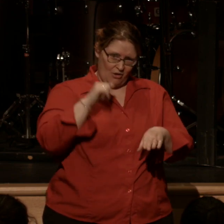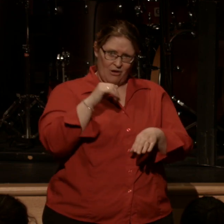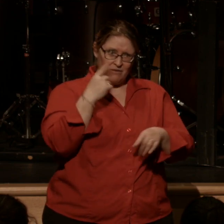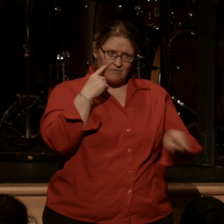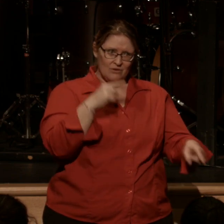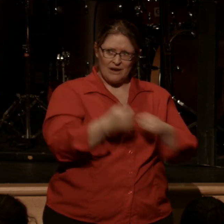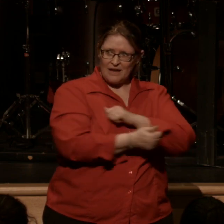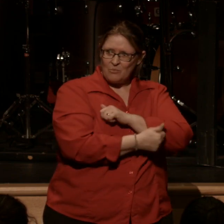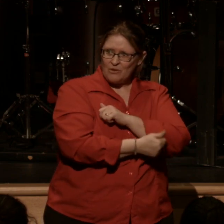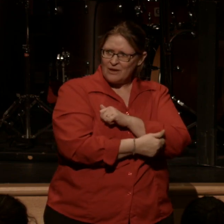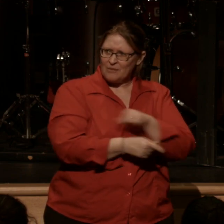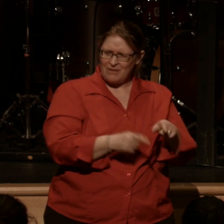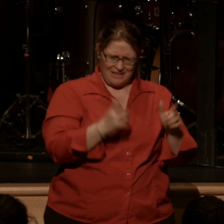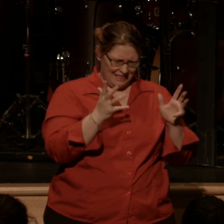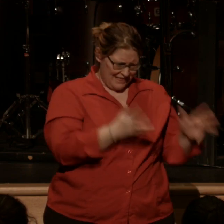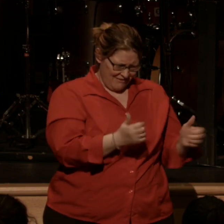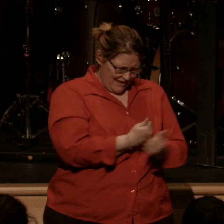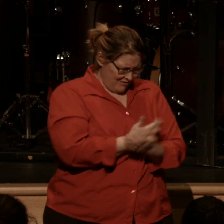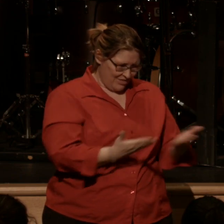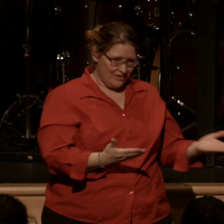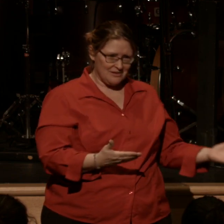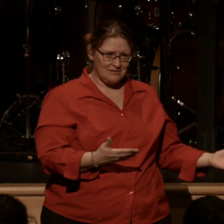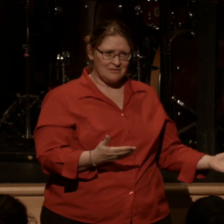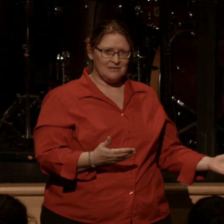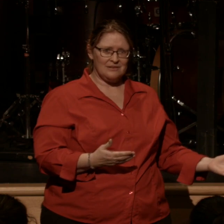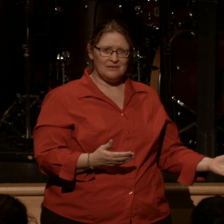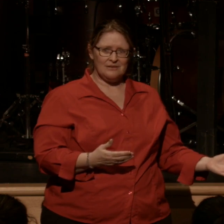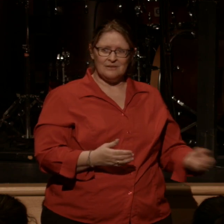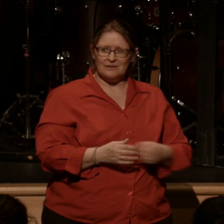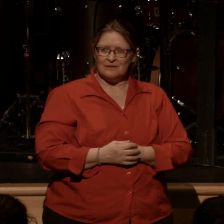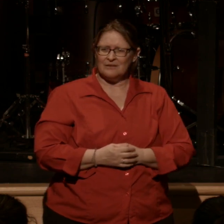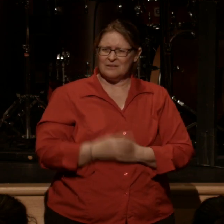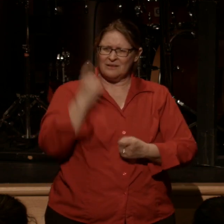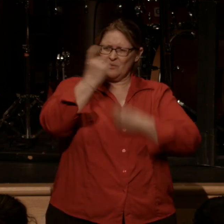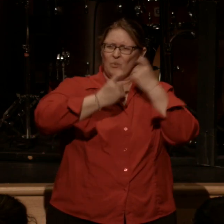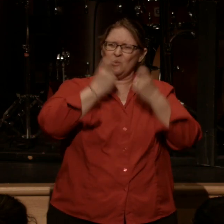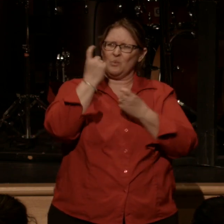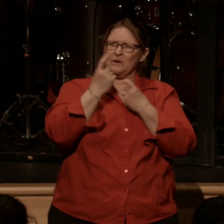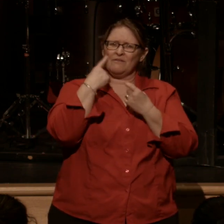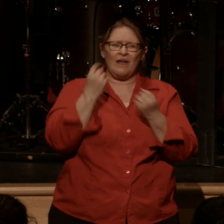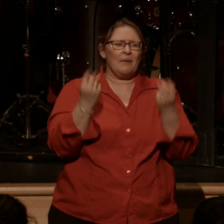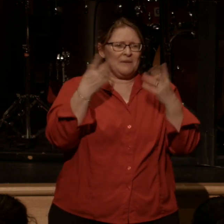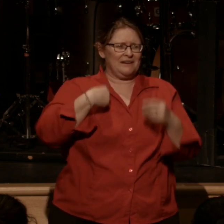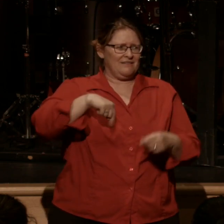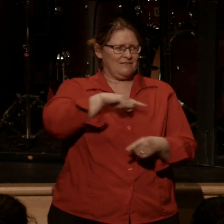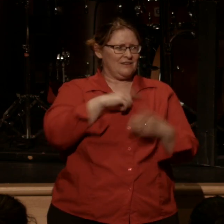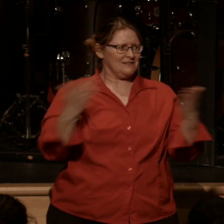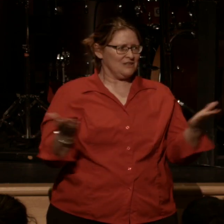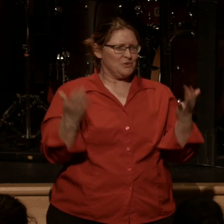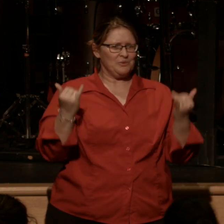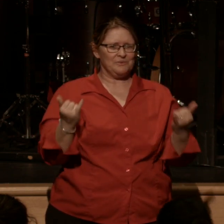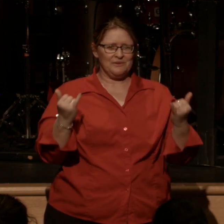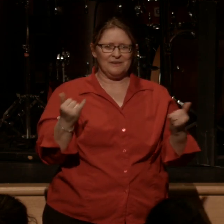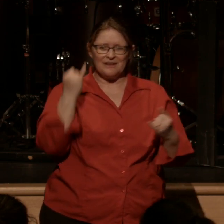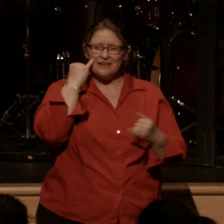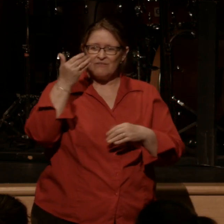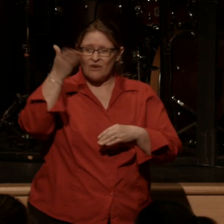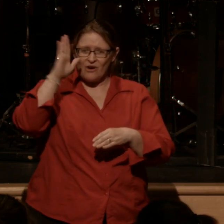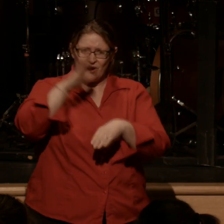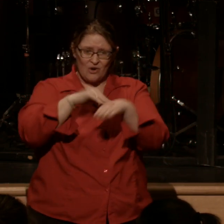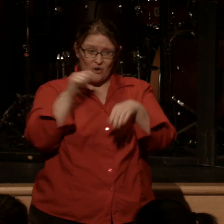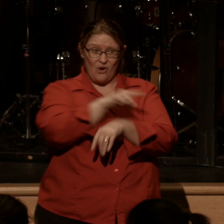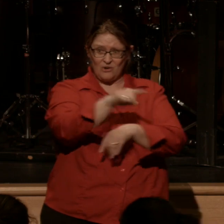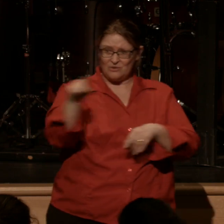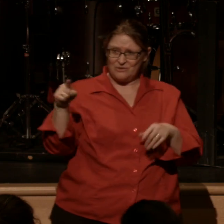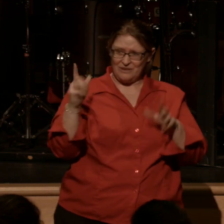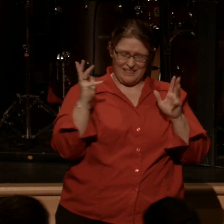Abraham. Leave everything behind. I wonder for how many of us here today as well, if God were to call us